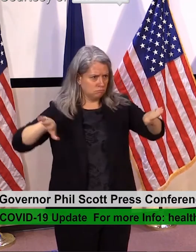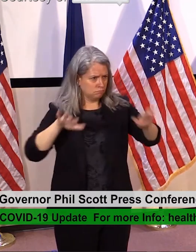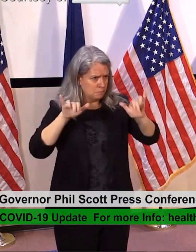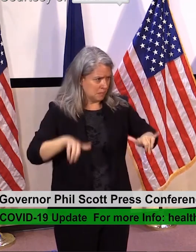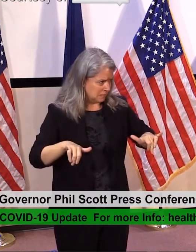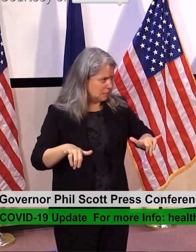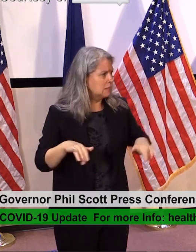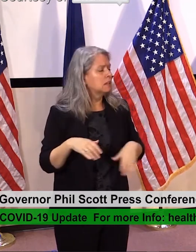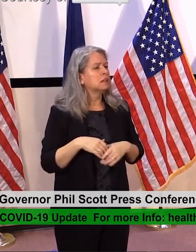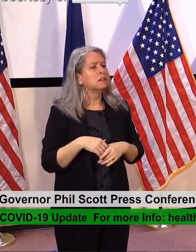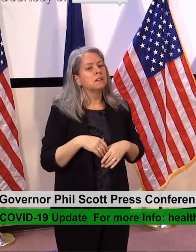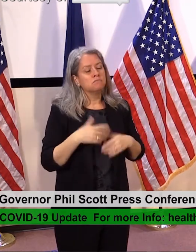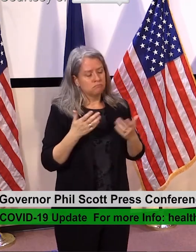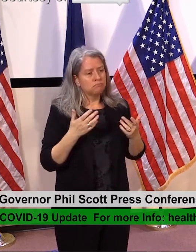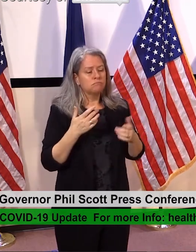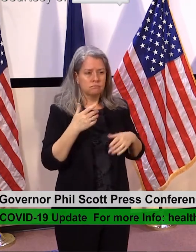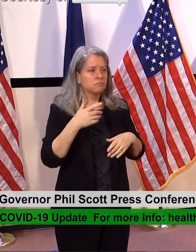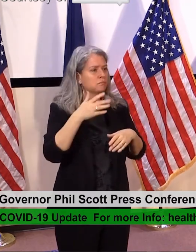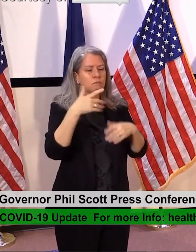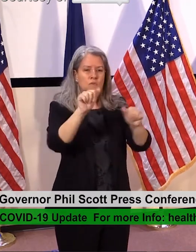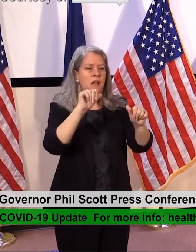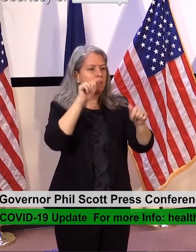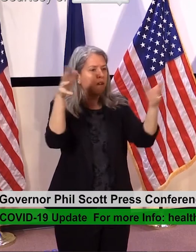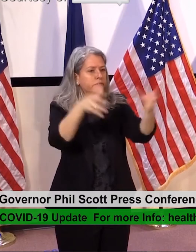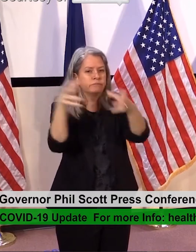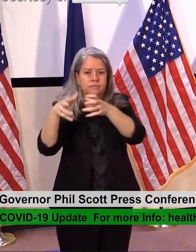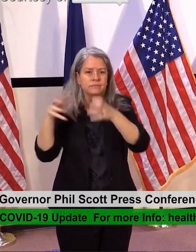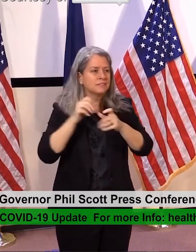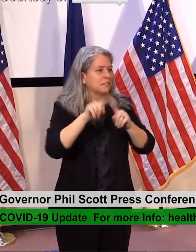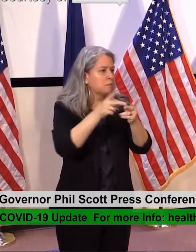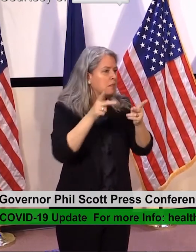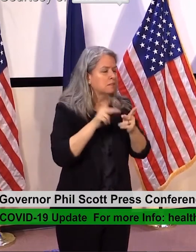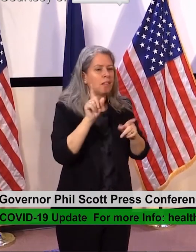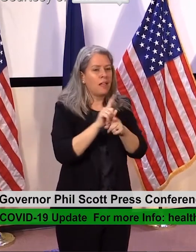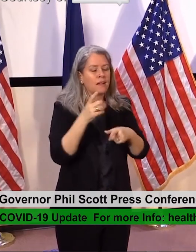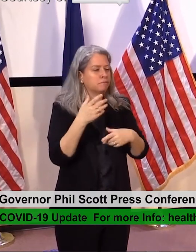place to prevent people from congregating in different places like